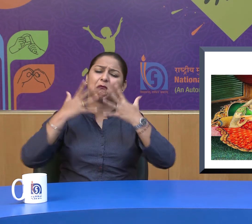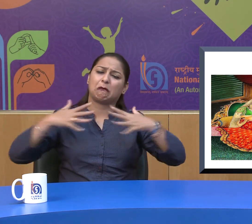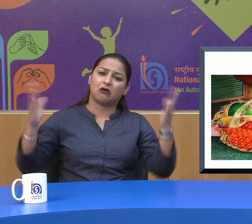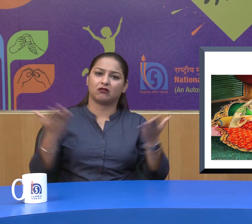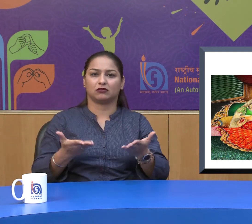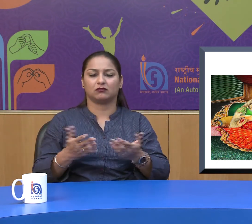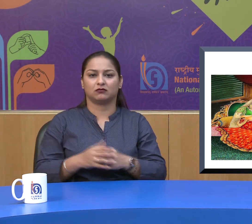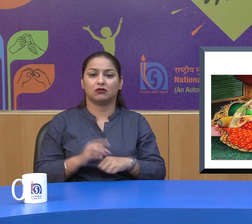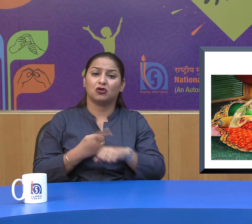due to the practice of